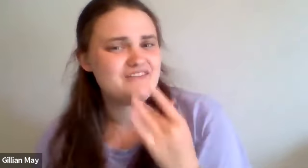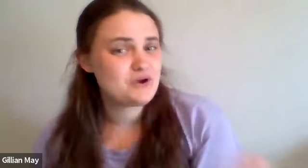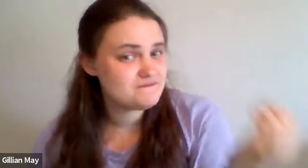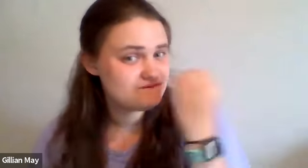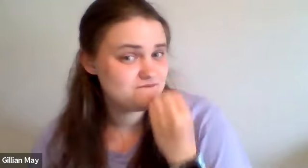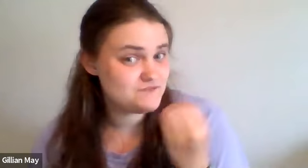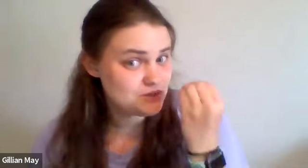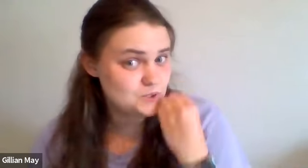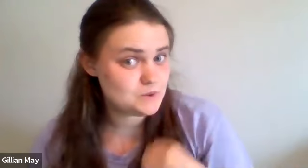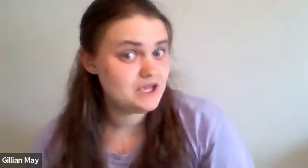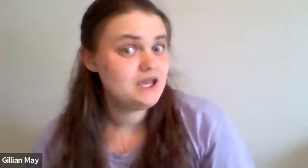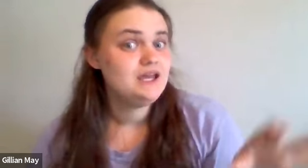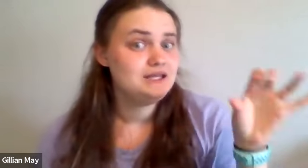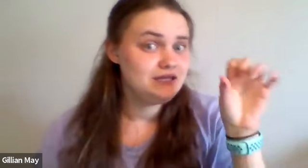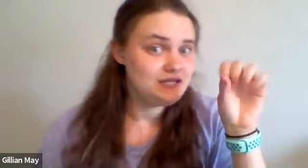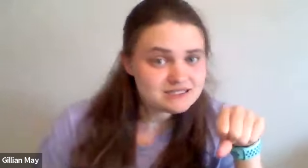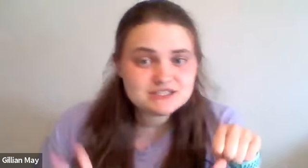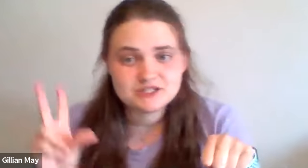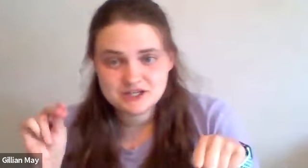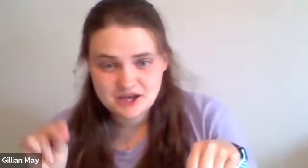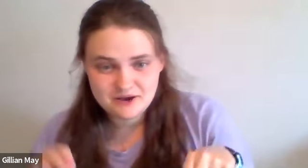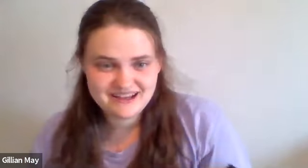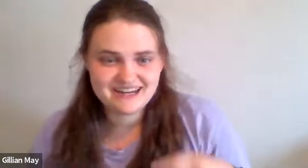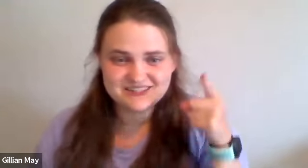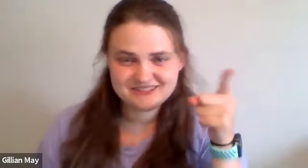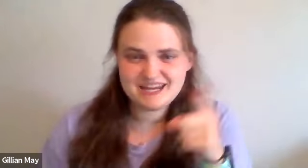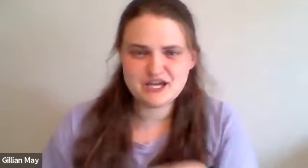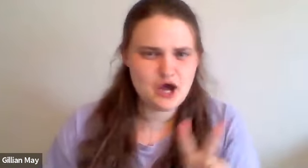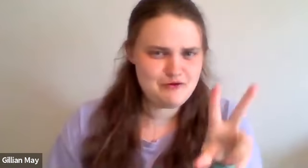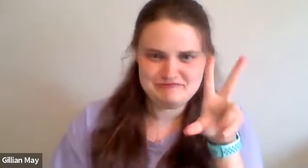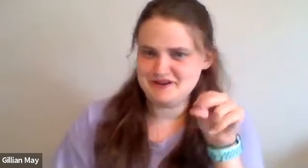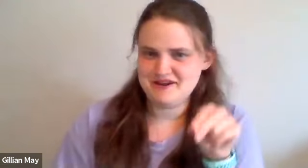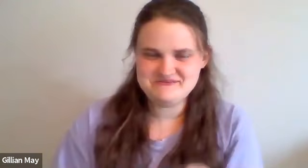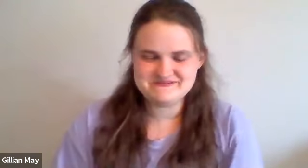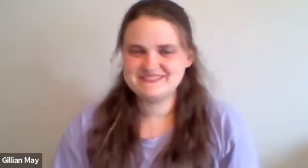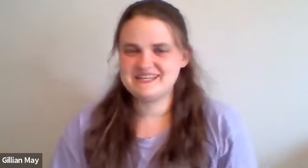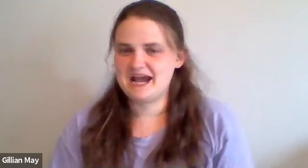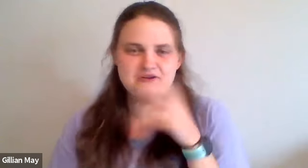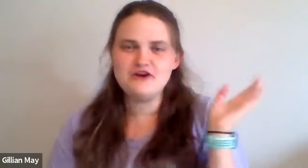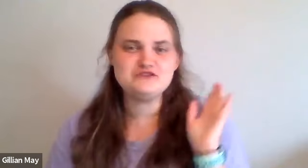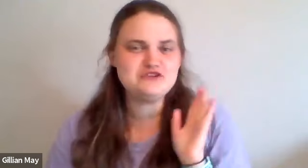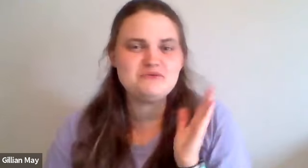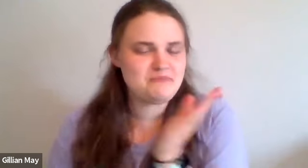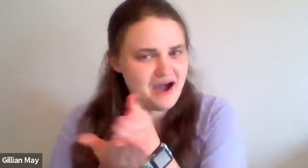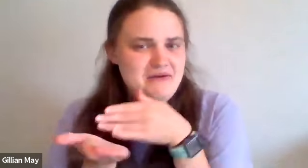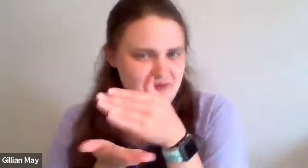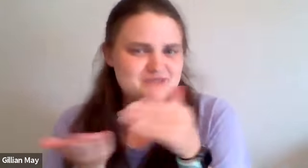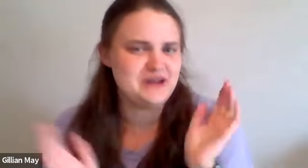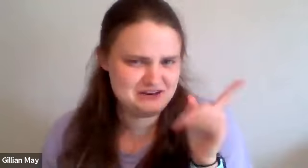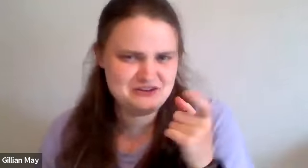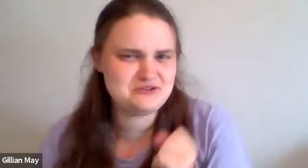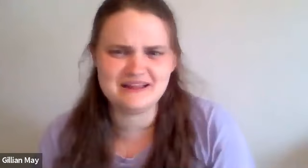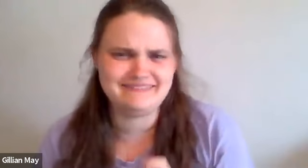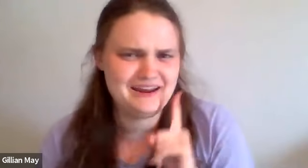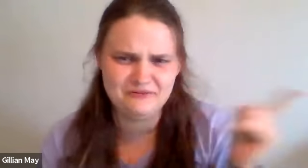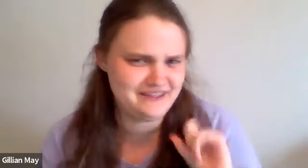favorite food, yes or no? And I saw Teddy go, no. I was like, I don't know if you knew what pie was, but I knew you were like, I don't think